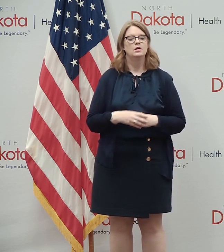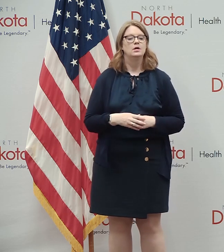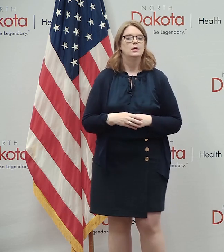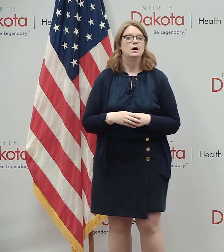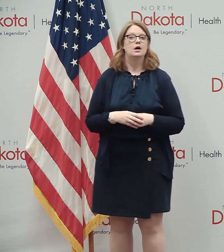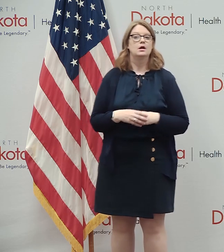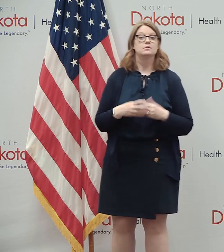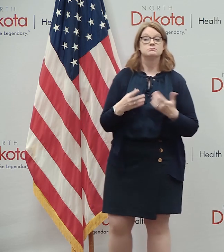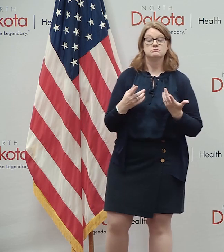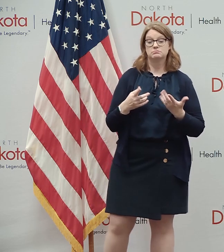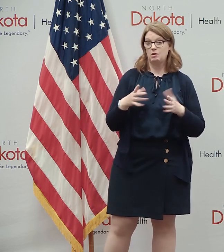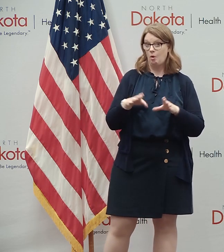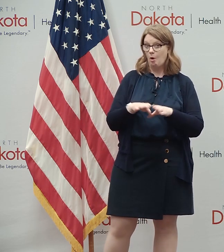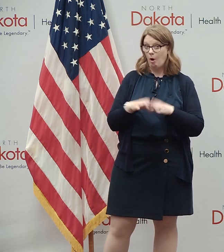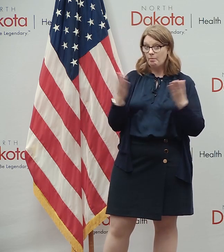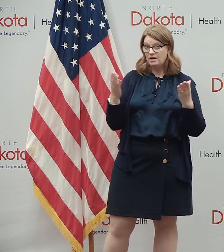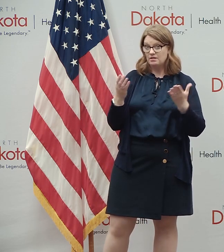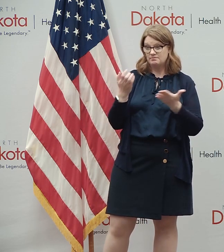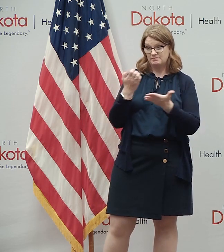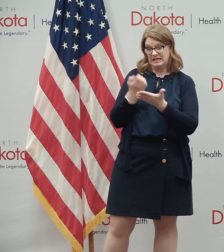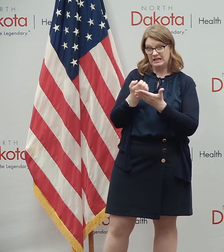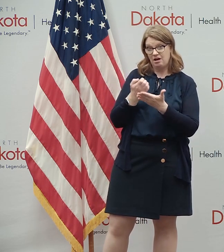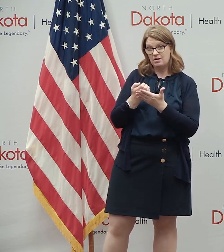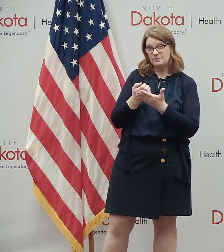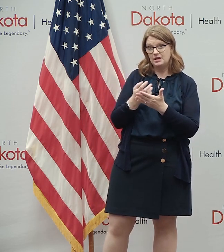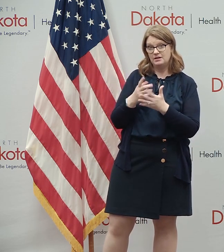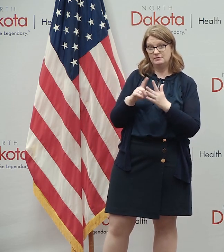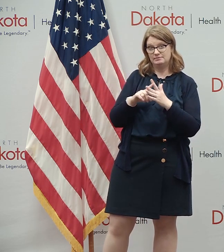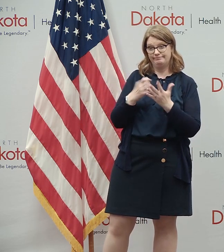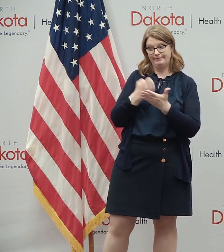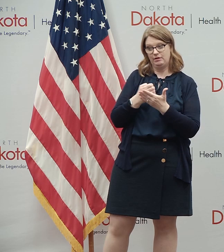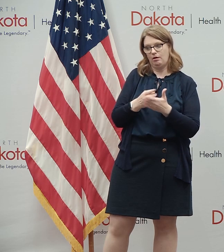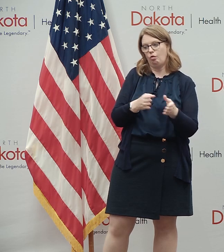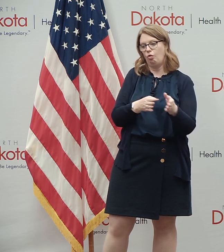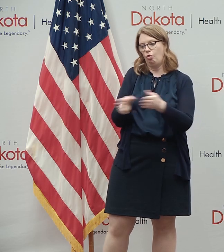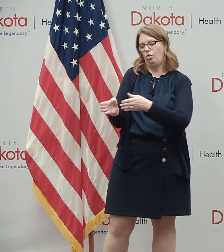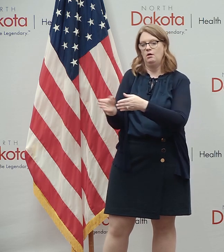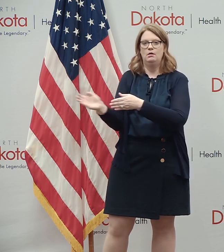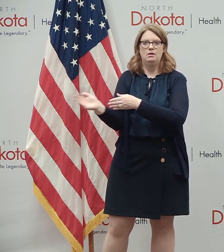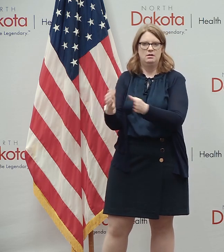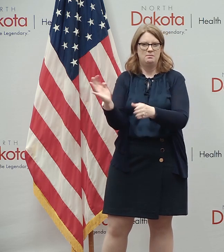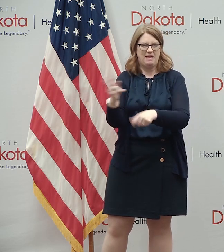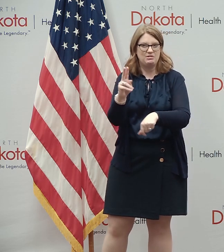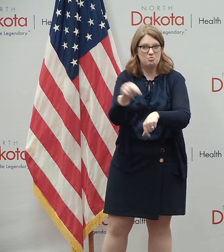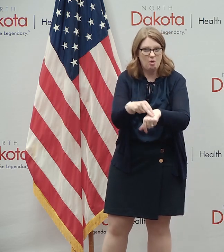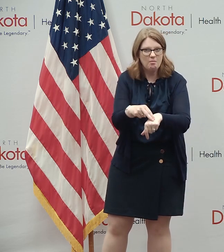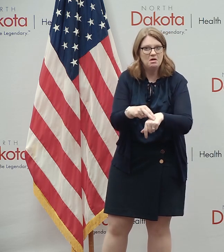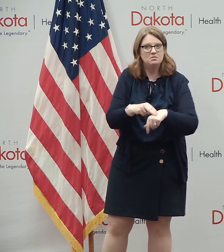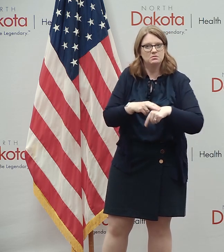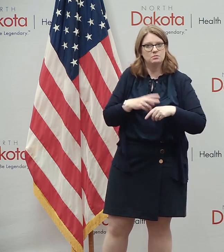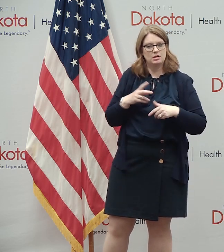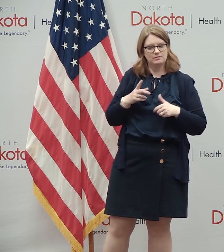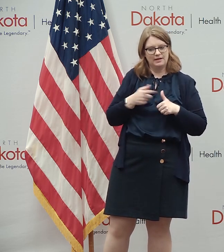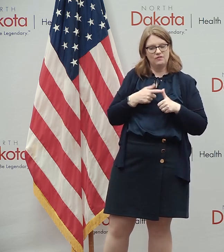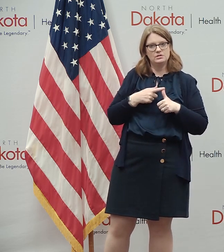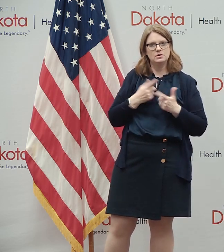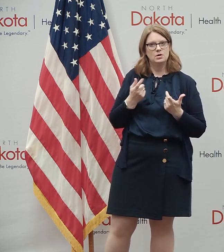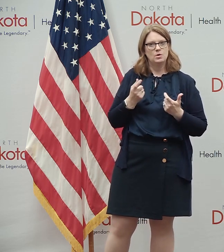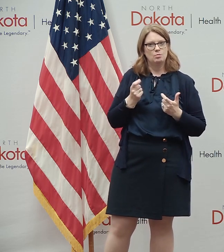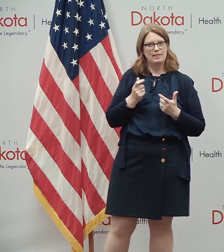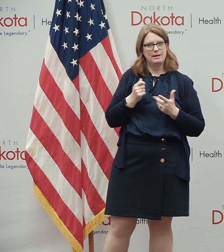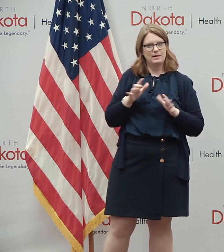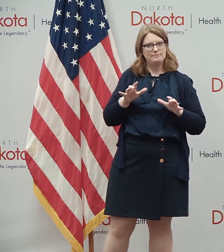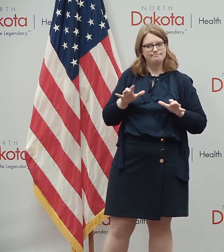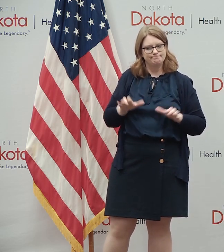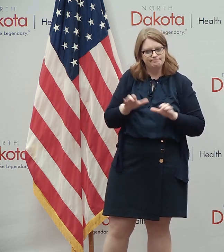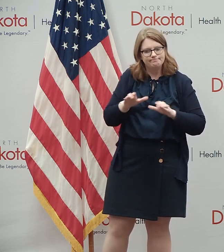in opening up our economy, and we are being on the aggressive side of